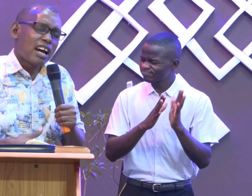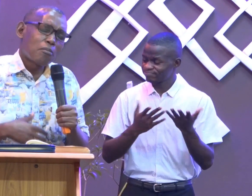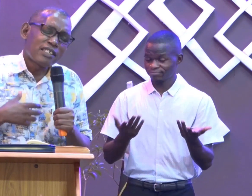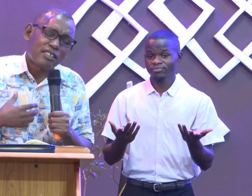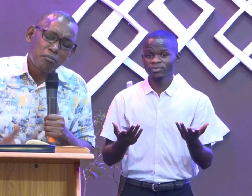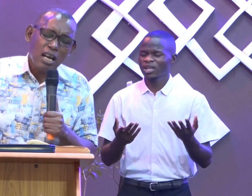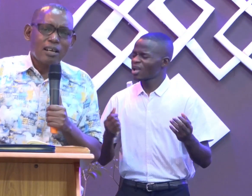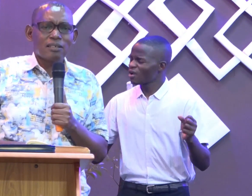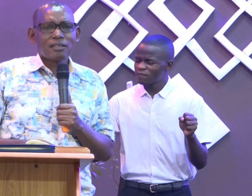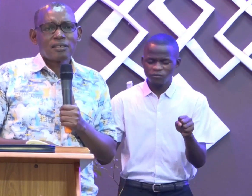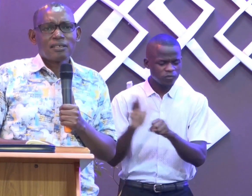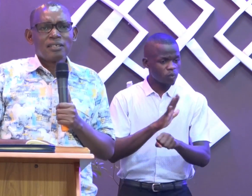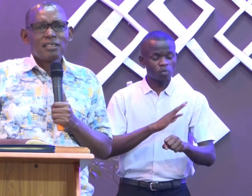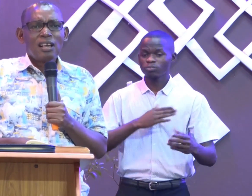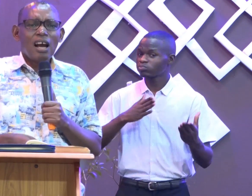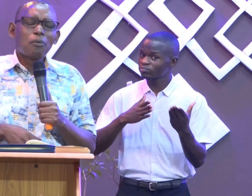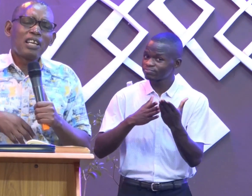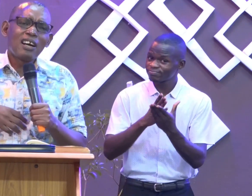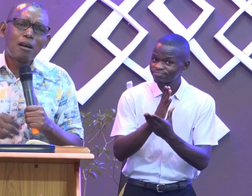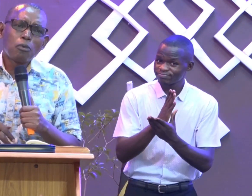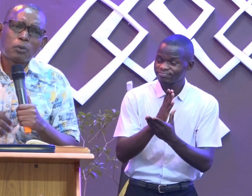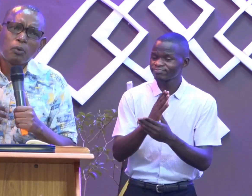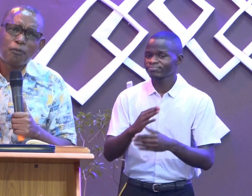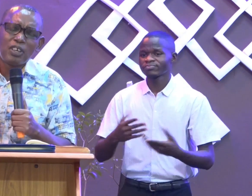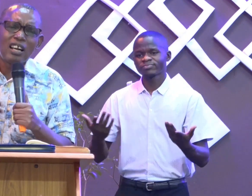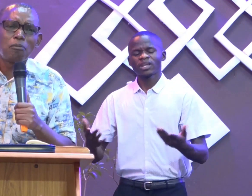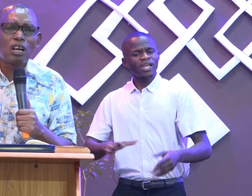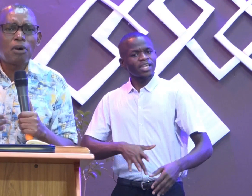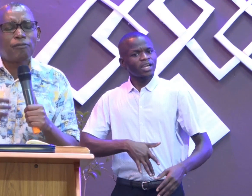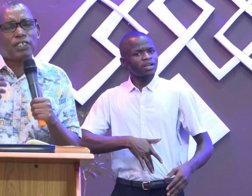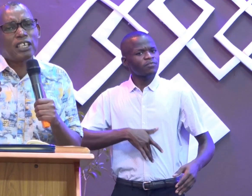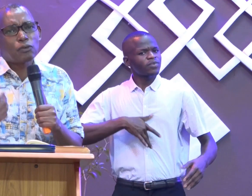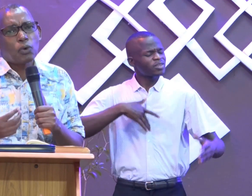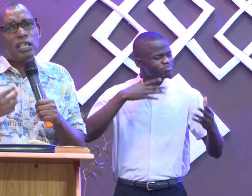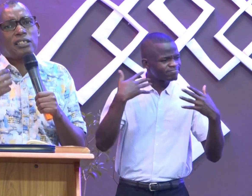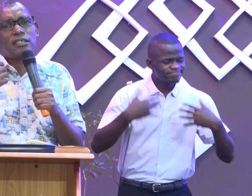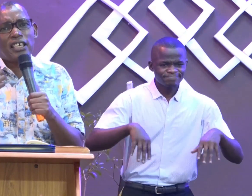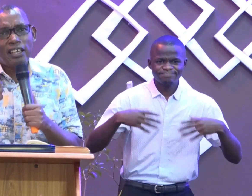integrity. It's full of honesty. He